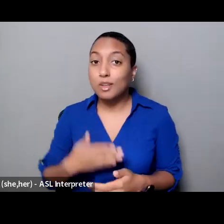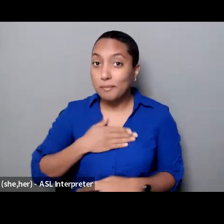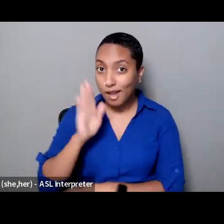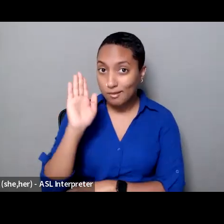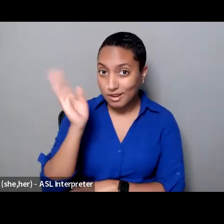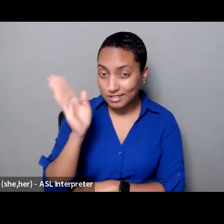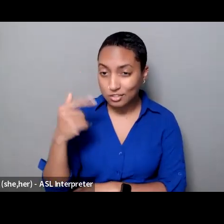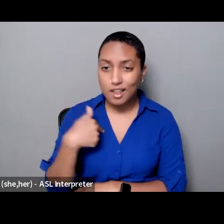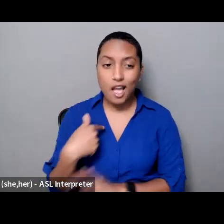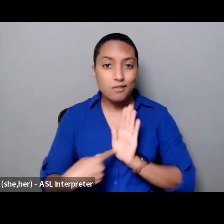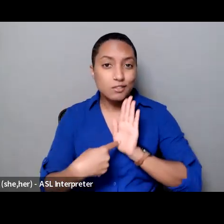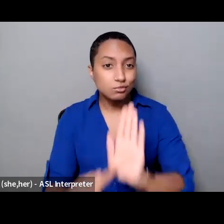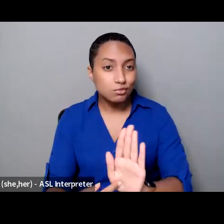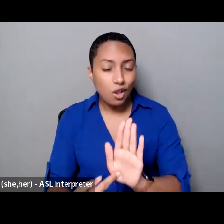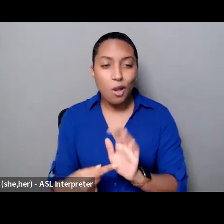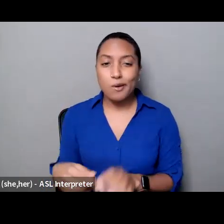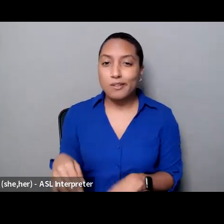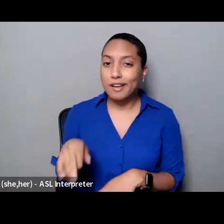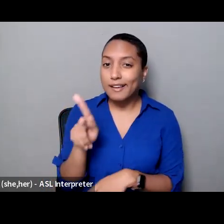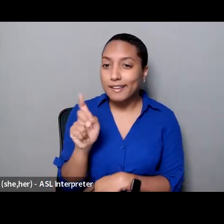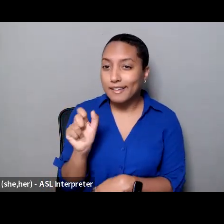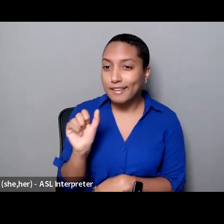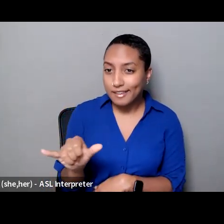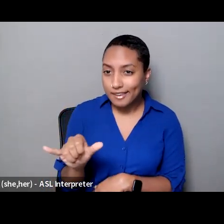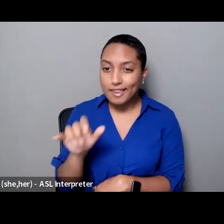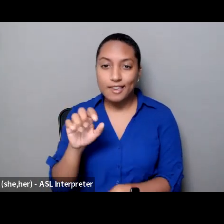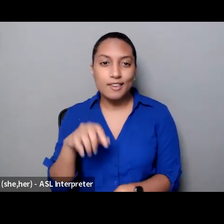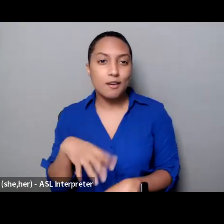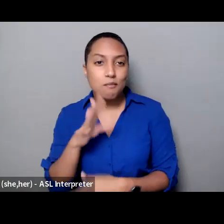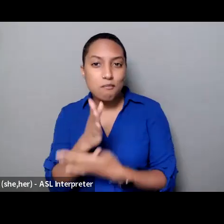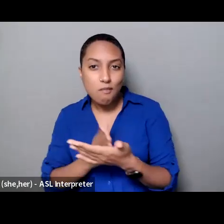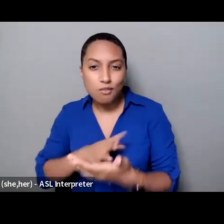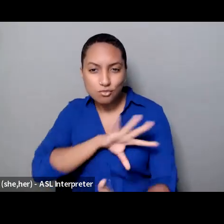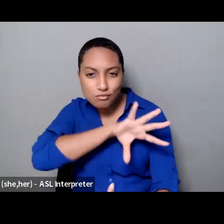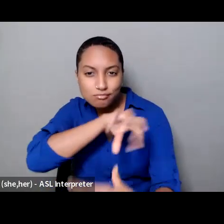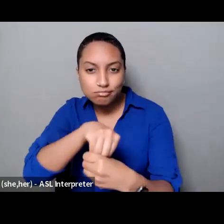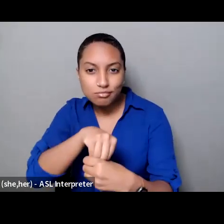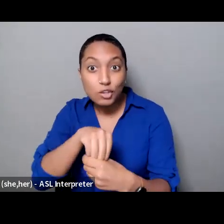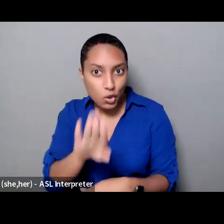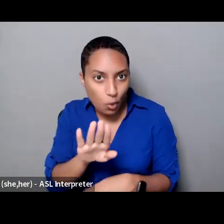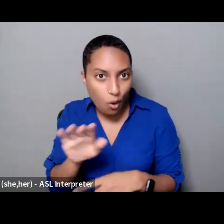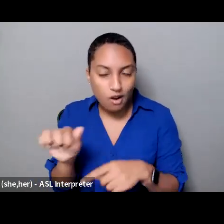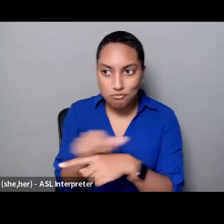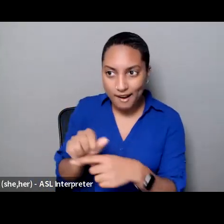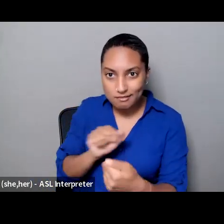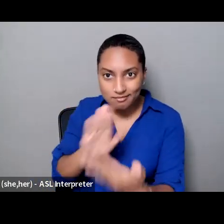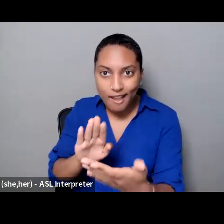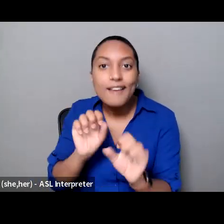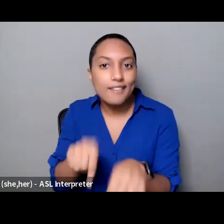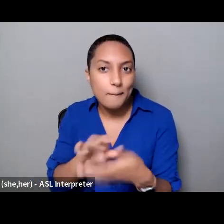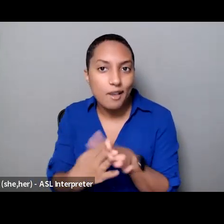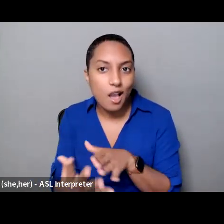elements in order to align your practices to be more inclusive, and then secondly, what the processes look